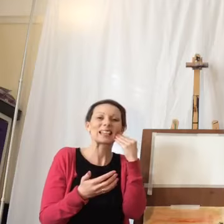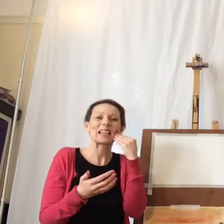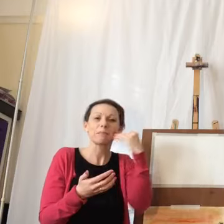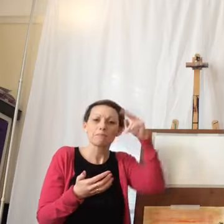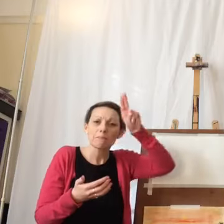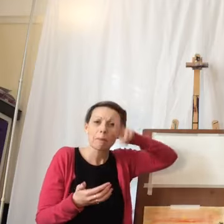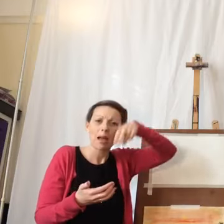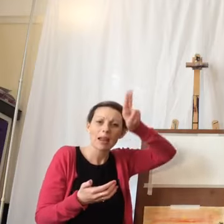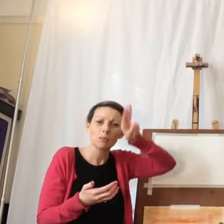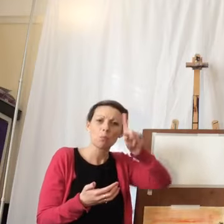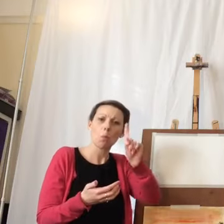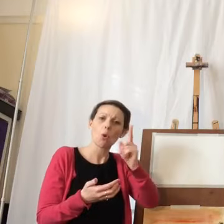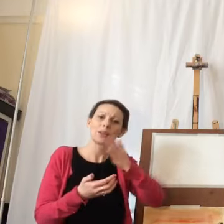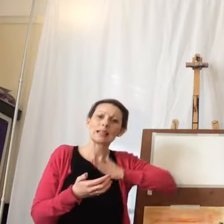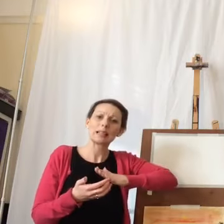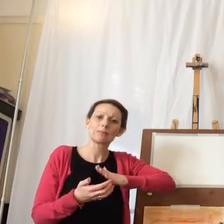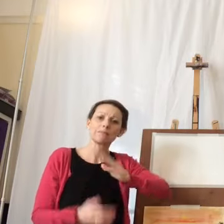colours.